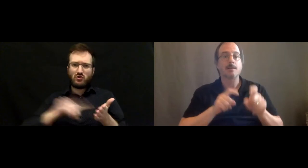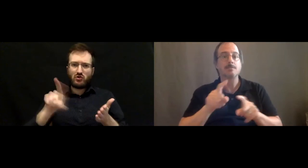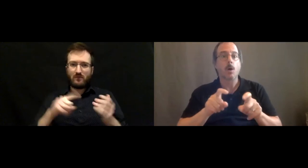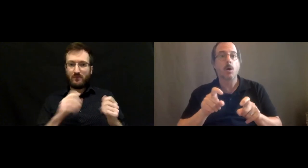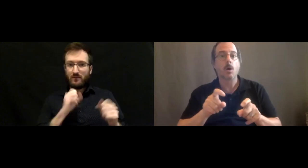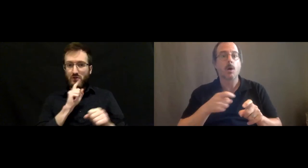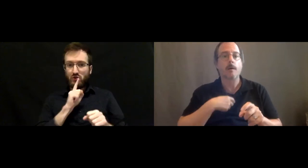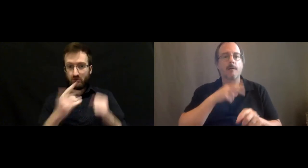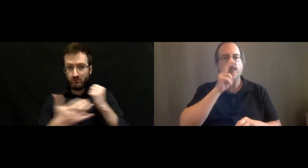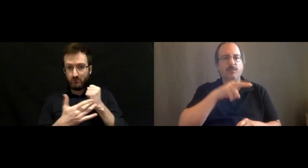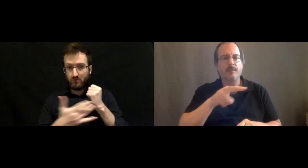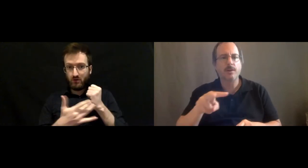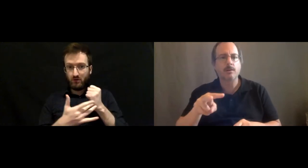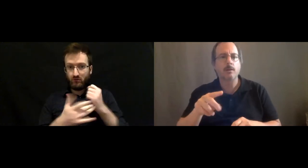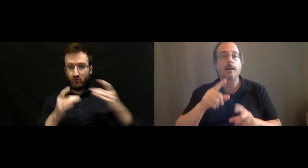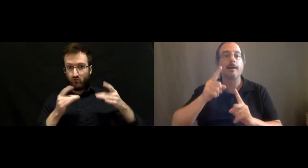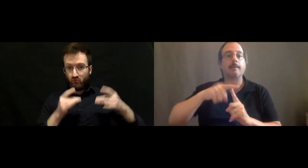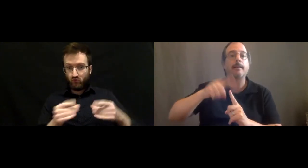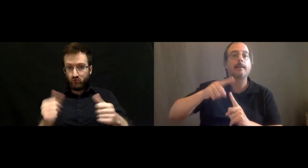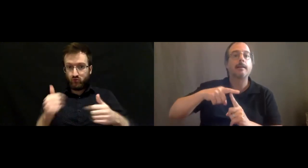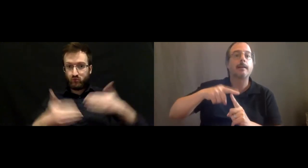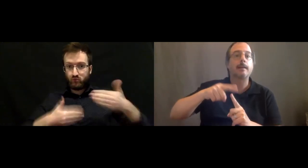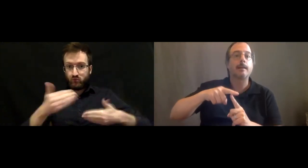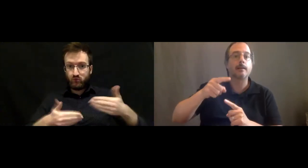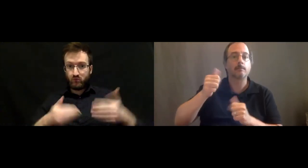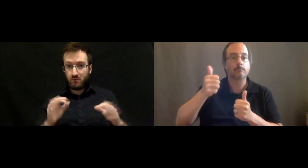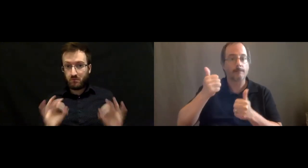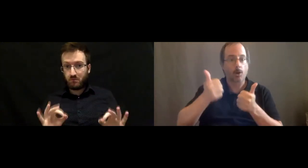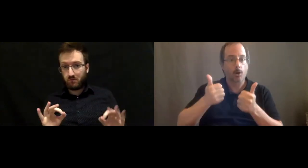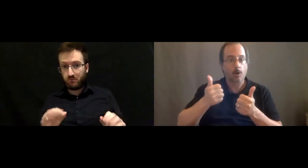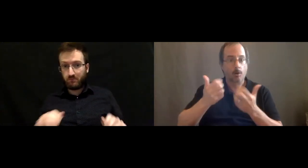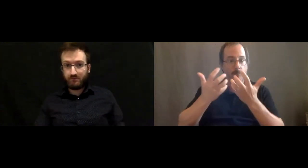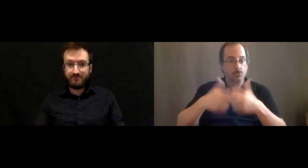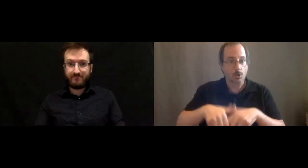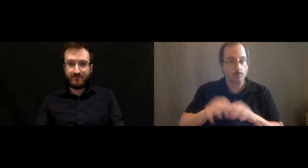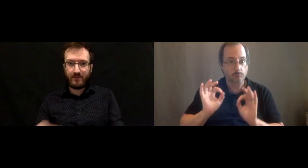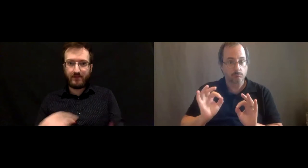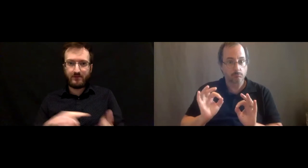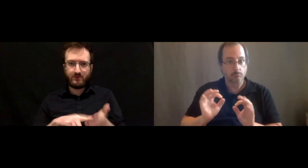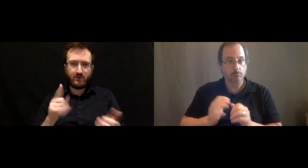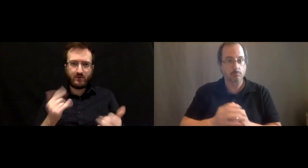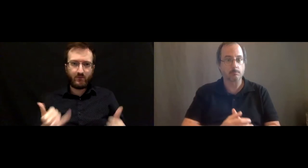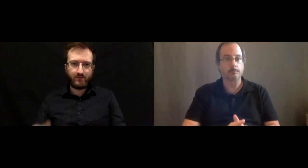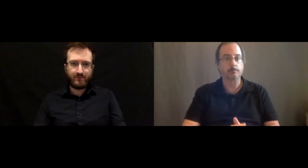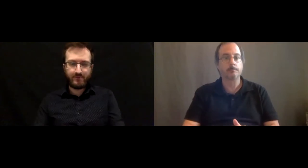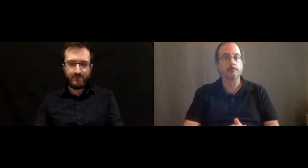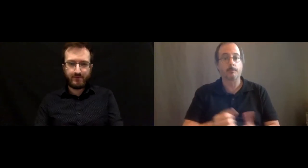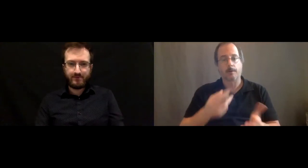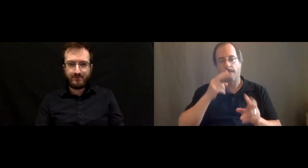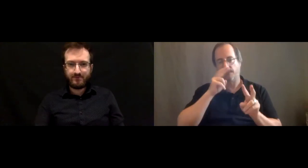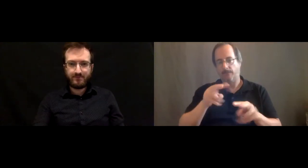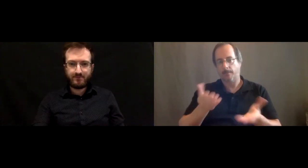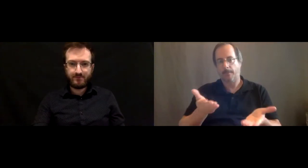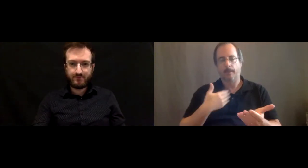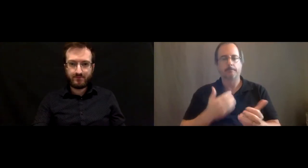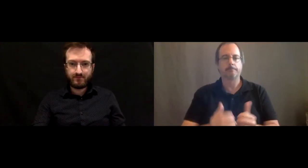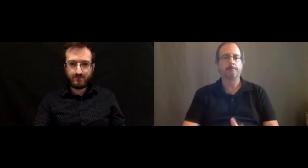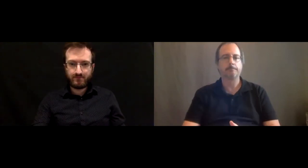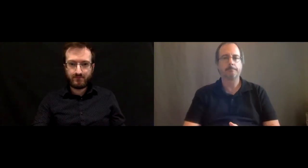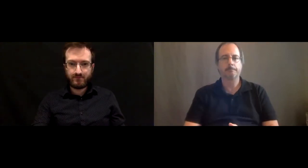Before we begin, I just wanted to check in with our audience members and our panelists and ensure